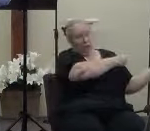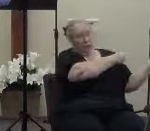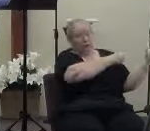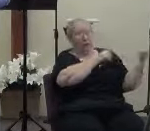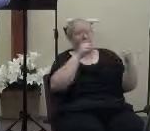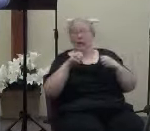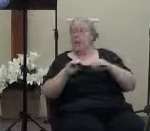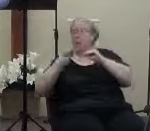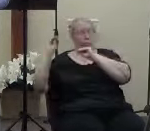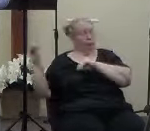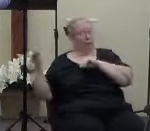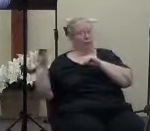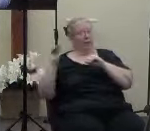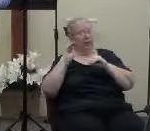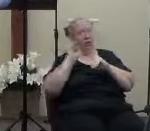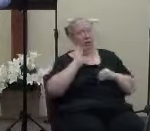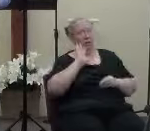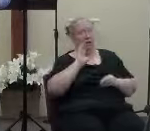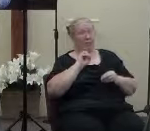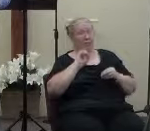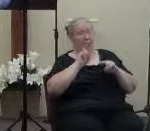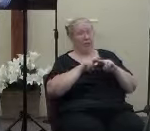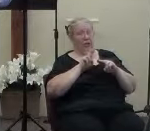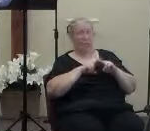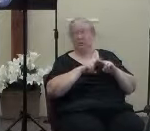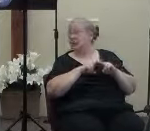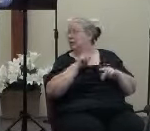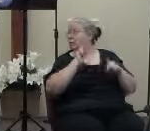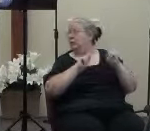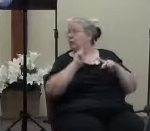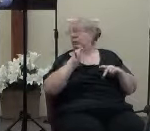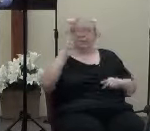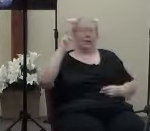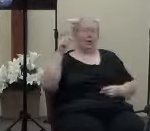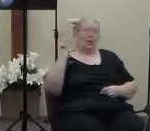And that's where all the people that get here late and have nowhere to sit sit.